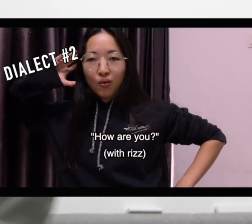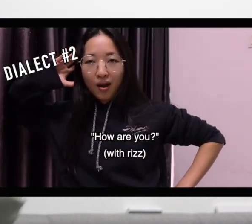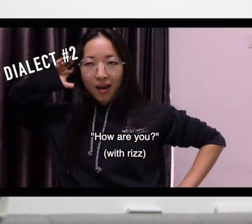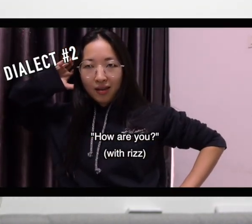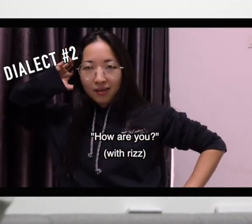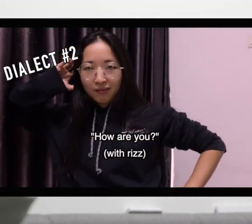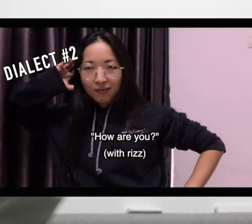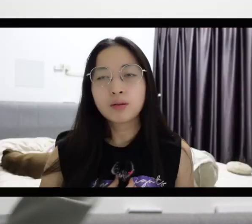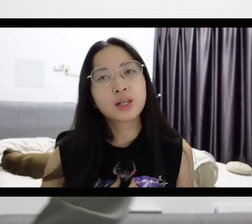Yeah. Mm.